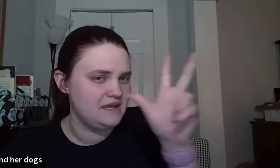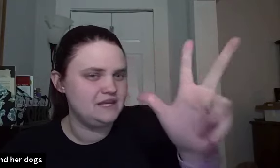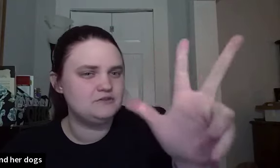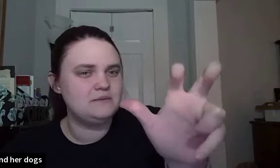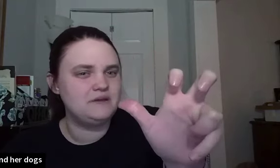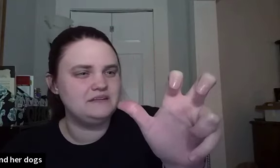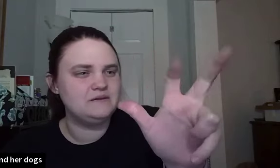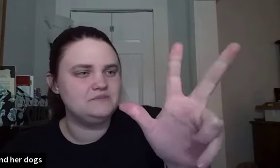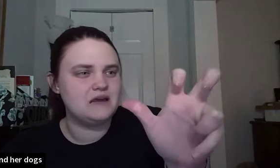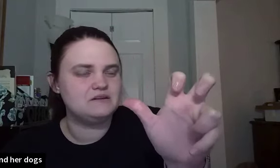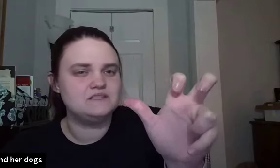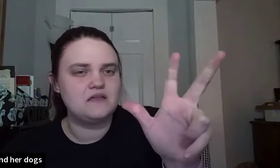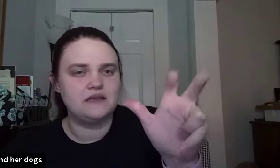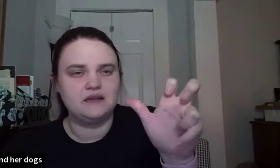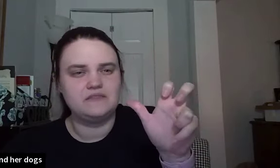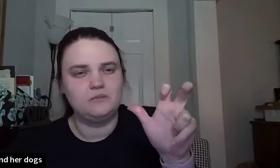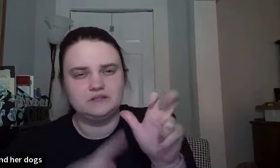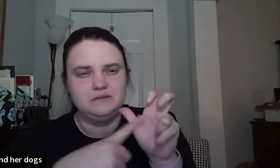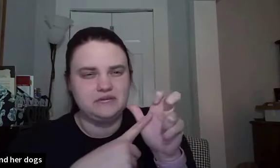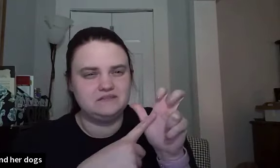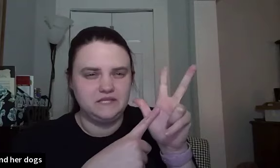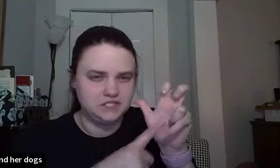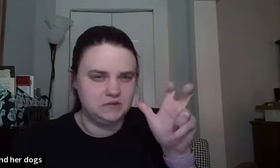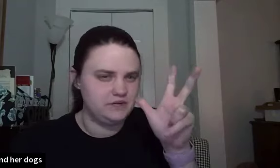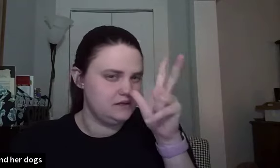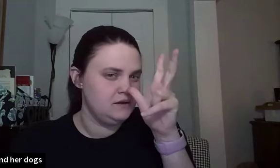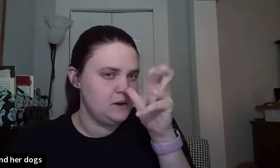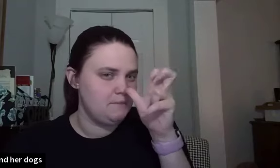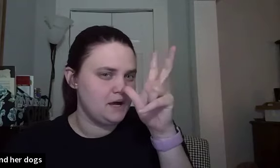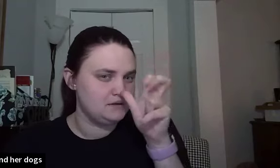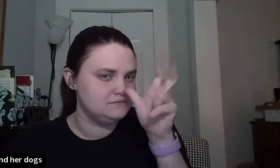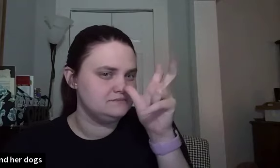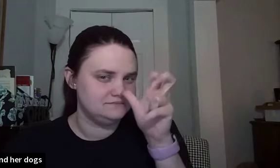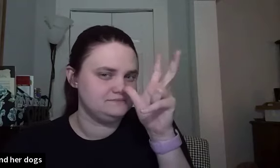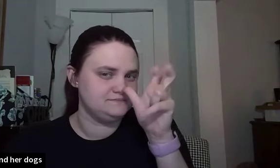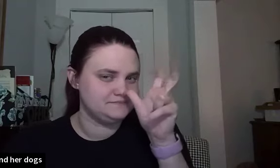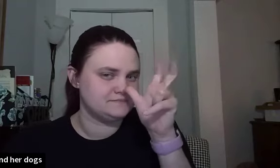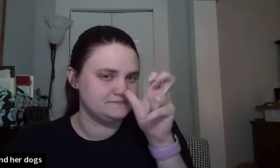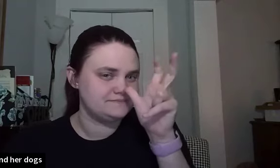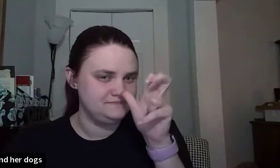And you're like bending them down into that, like, again, that weird like bent V shape again. Bug.